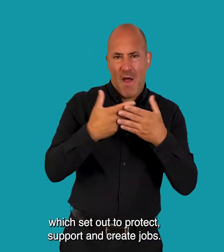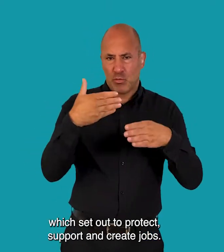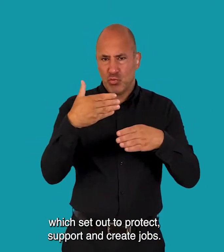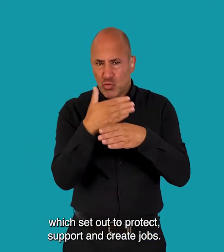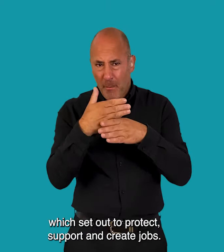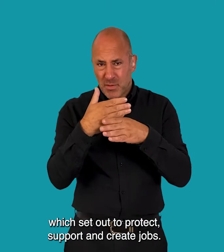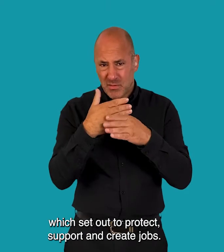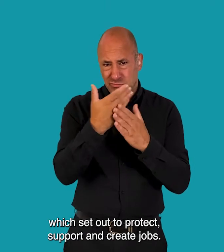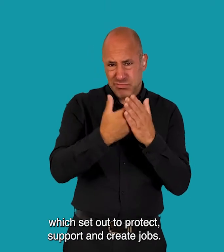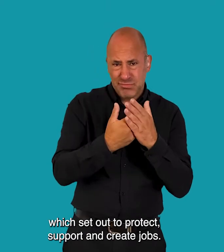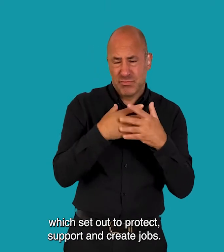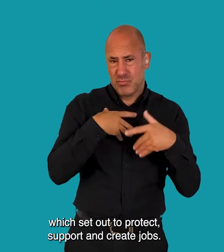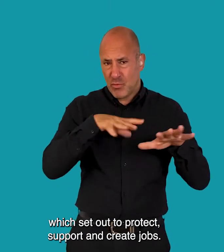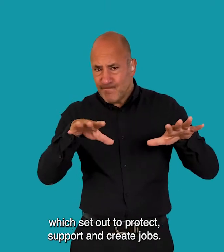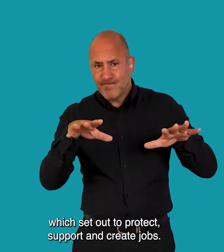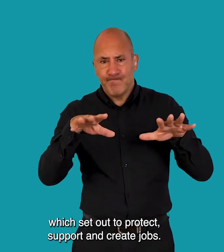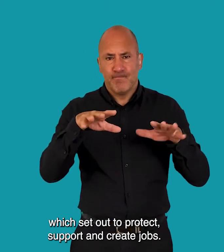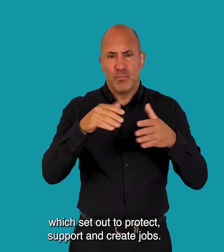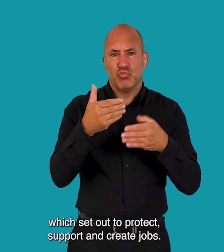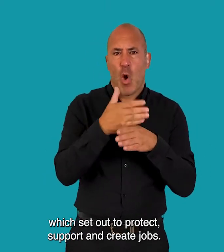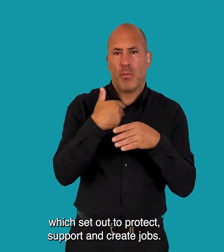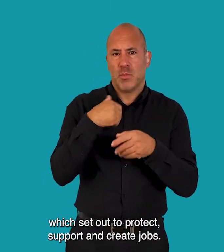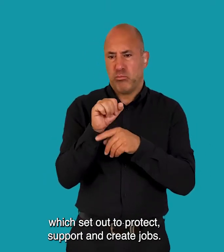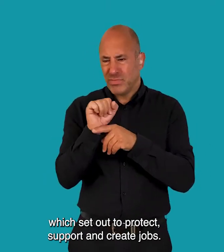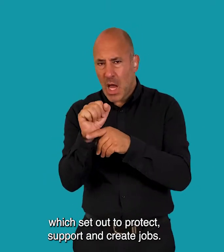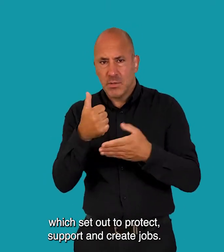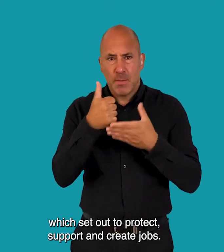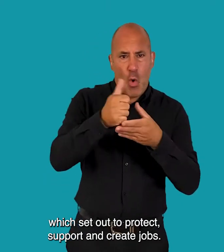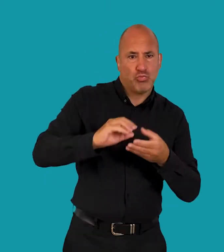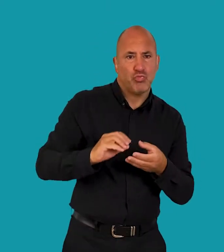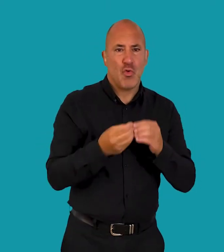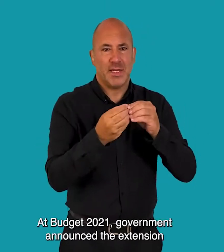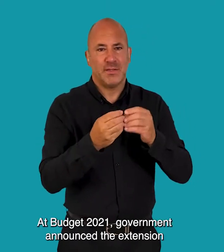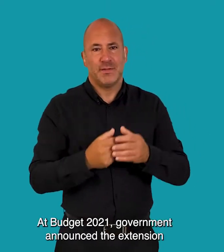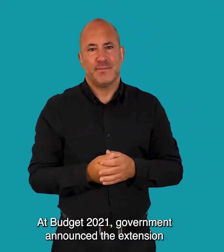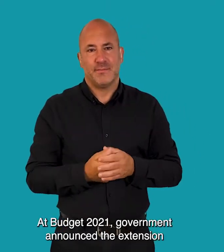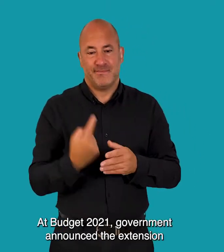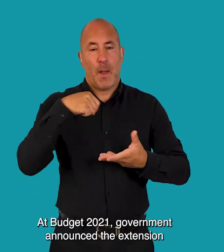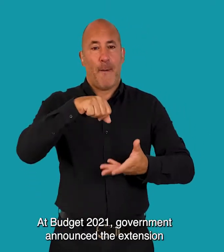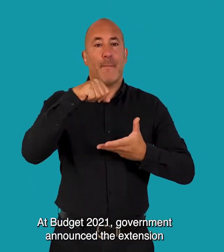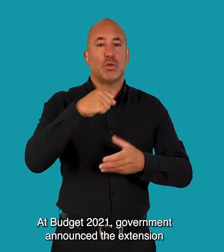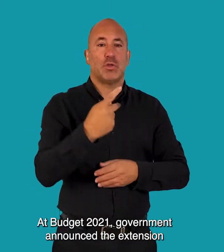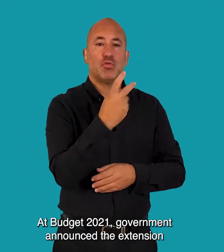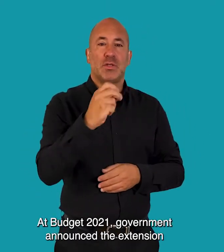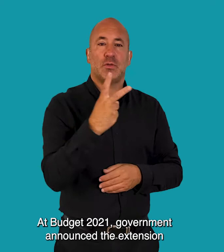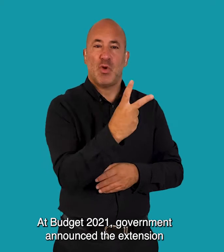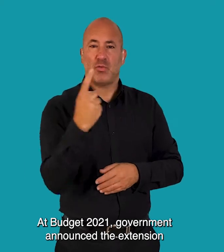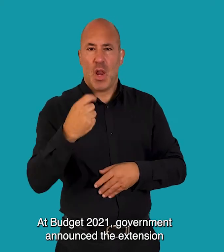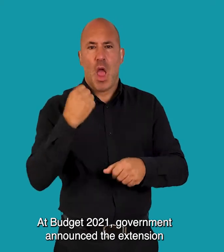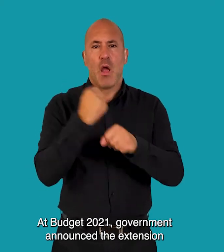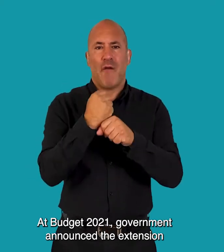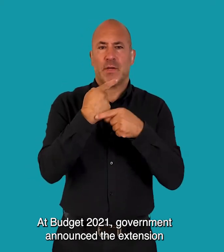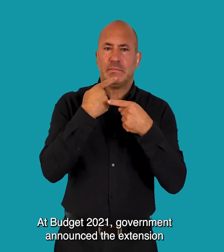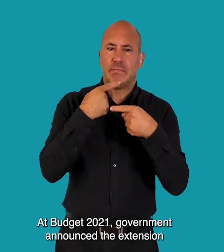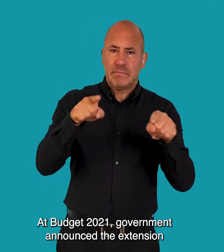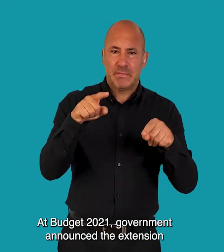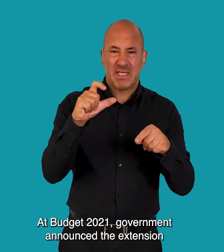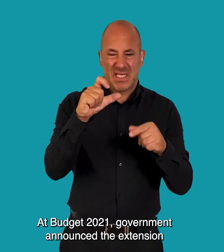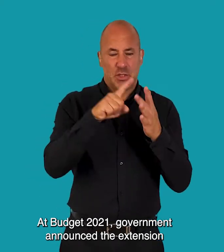set out to protect, support and create jobs. At Budget 2021, government announced the extension